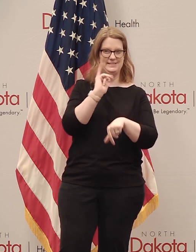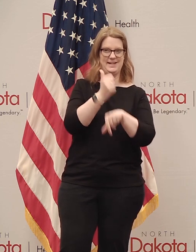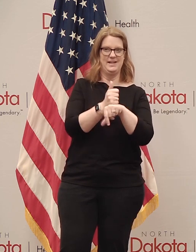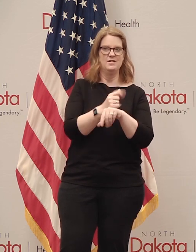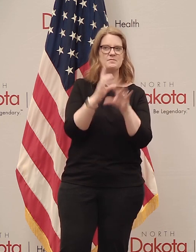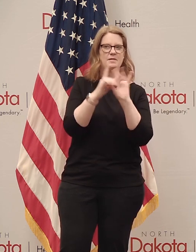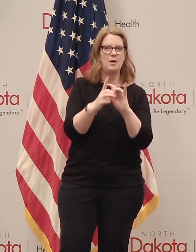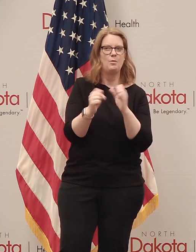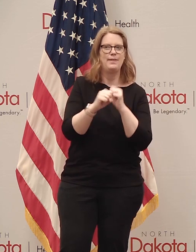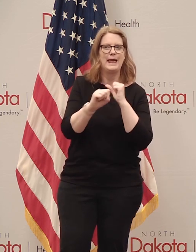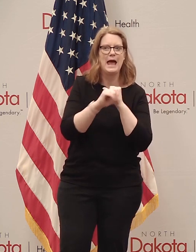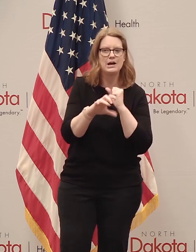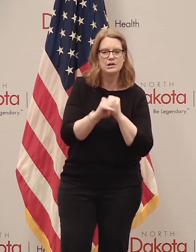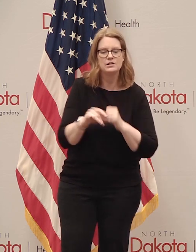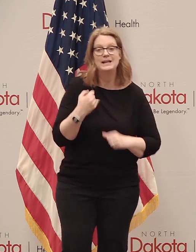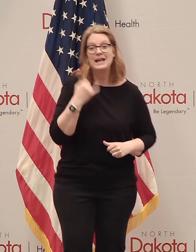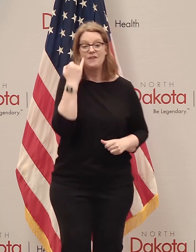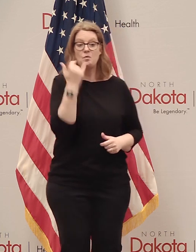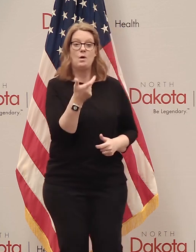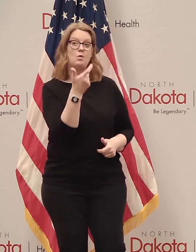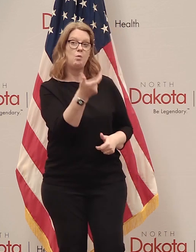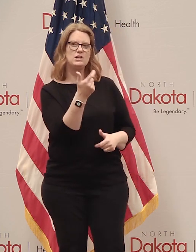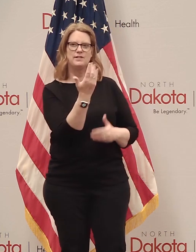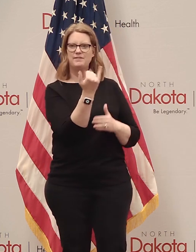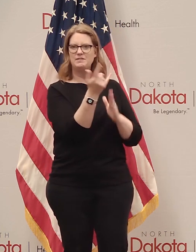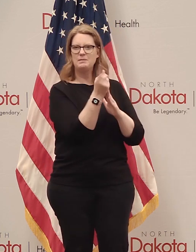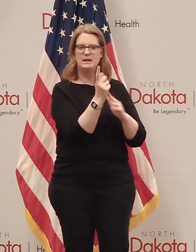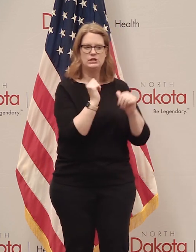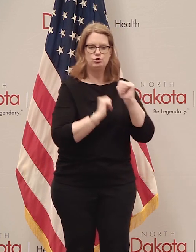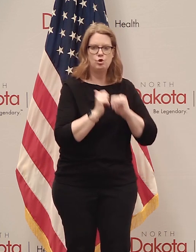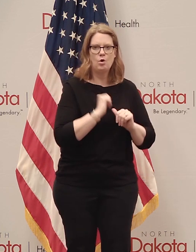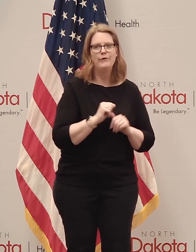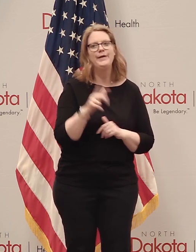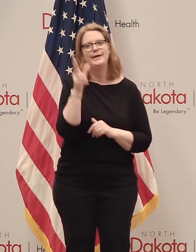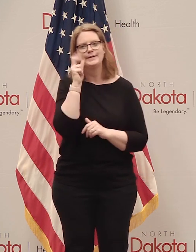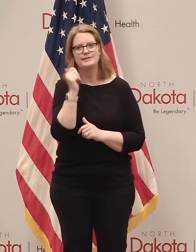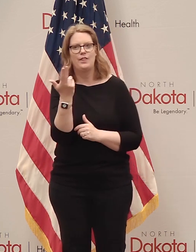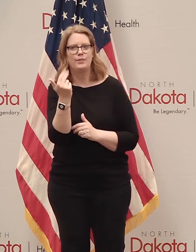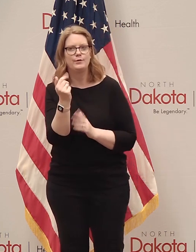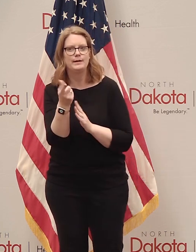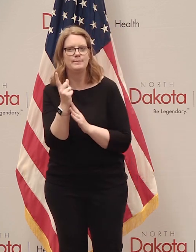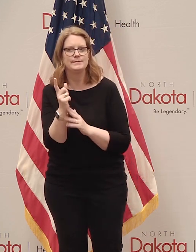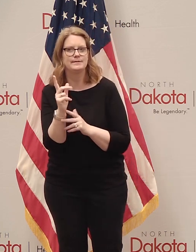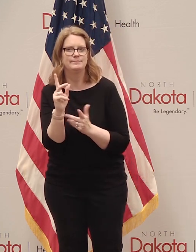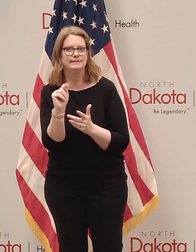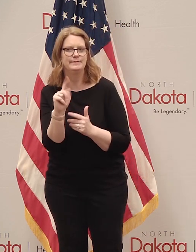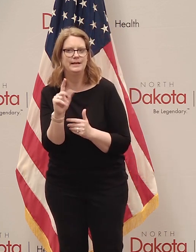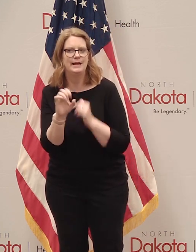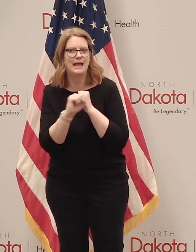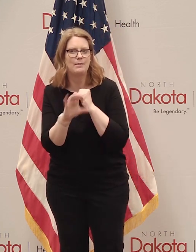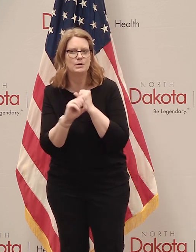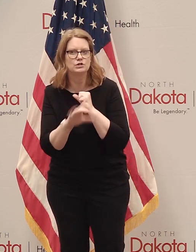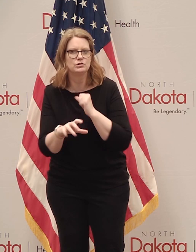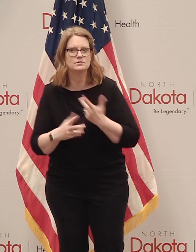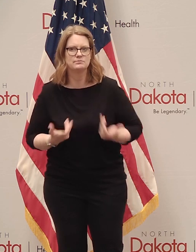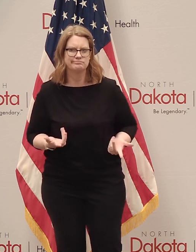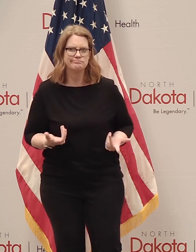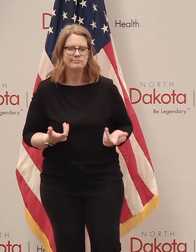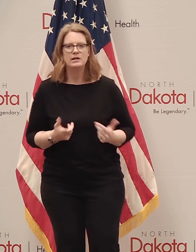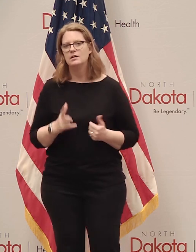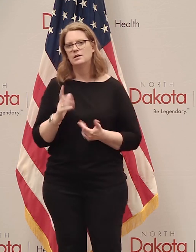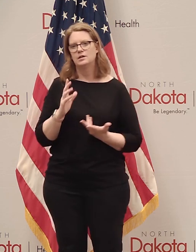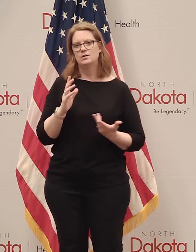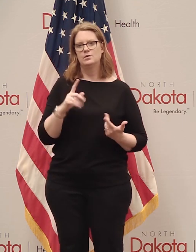you had to consume to watch your content. The fact that you've got access to search informations from various companies